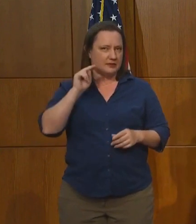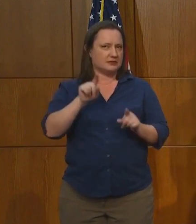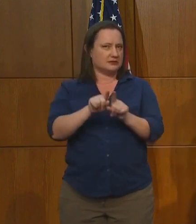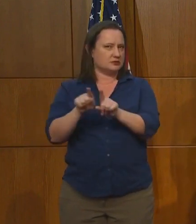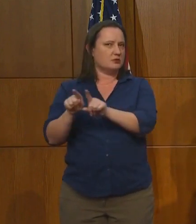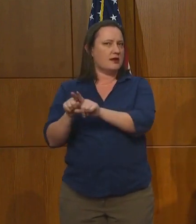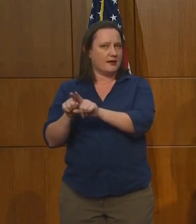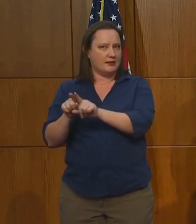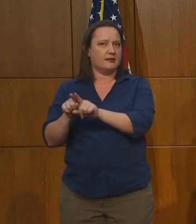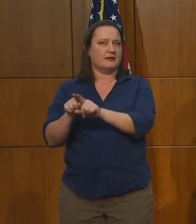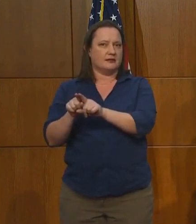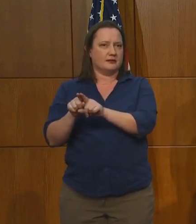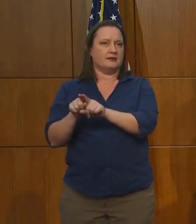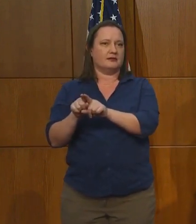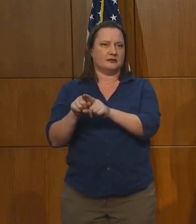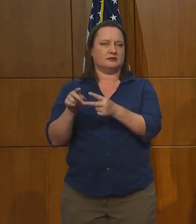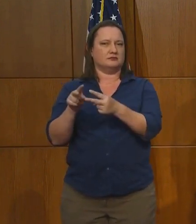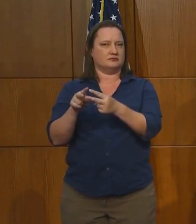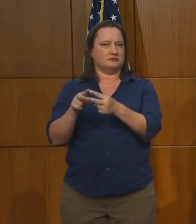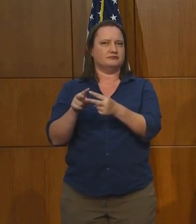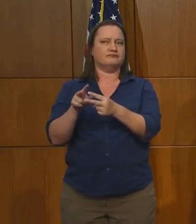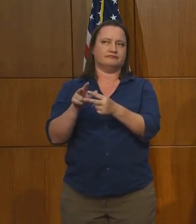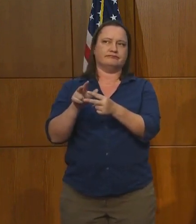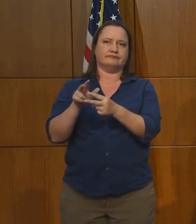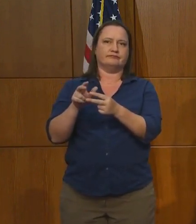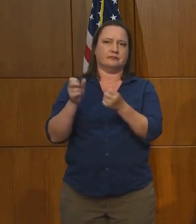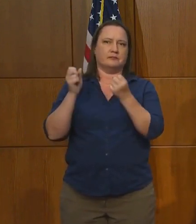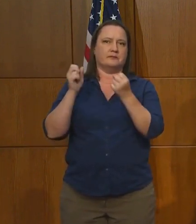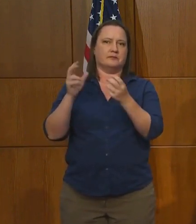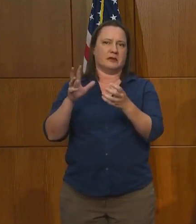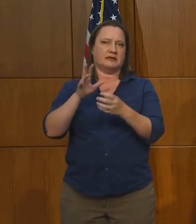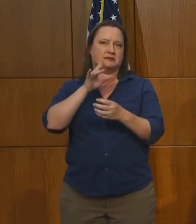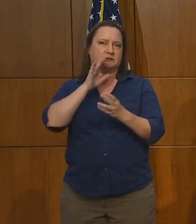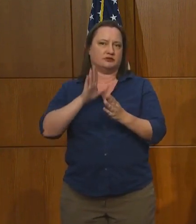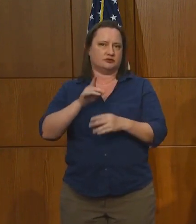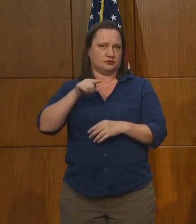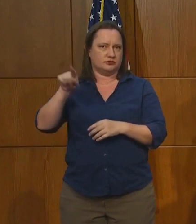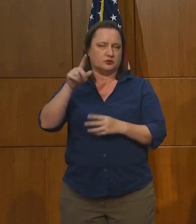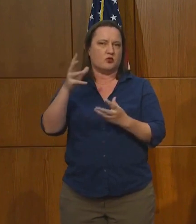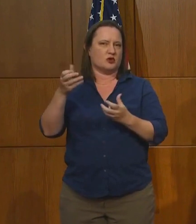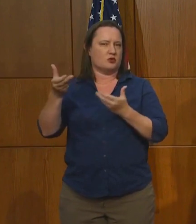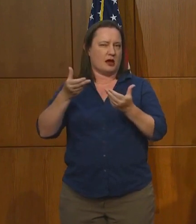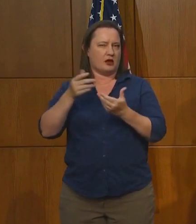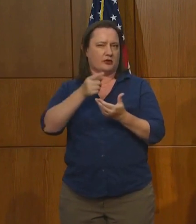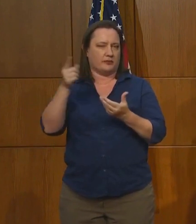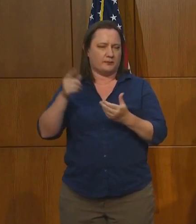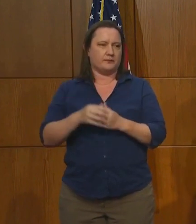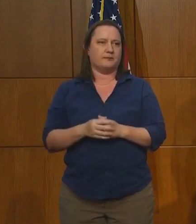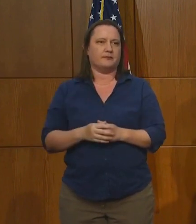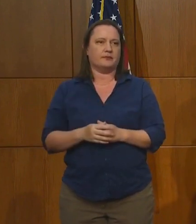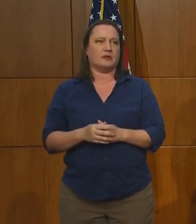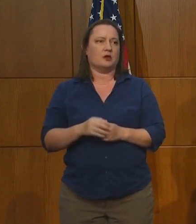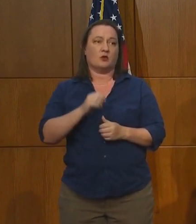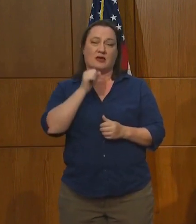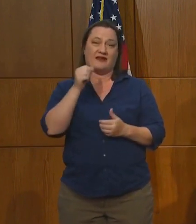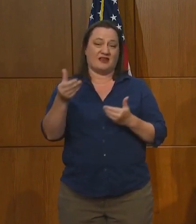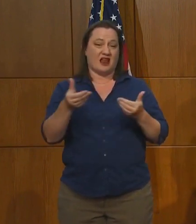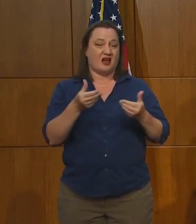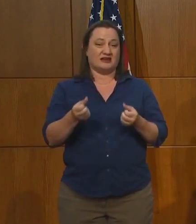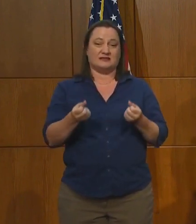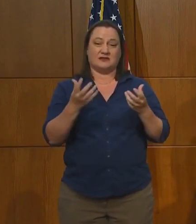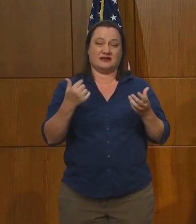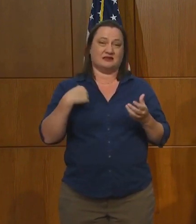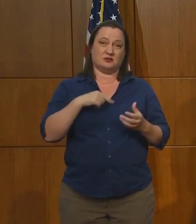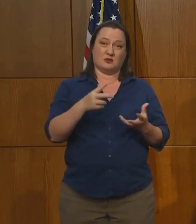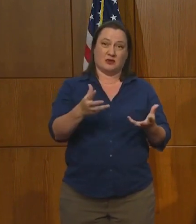would be two other languages that we're looking to hire. We haven't hired nearly as many as we like, and